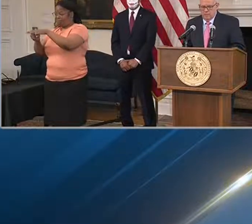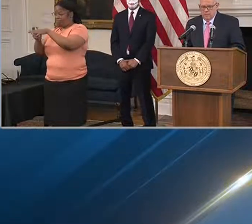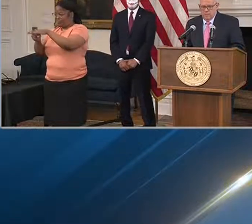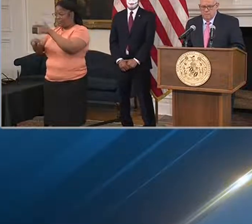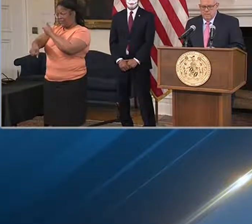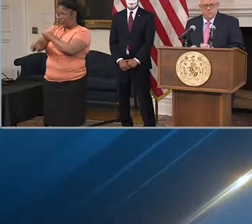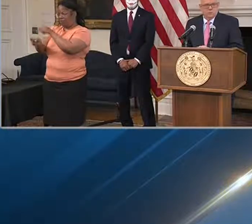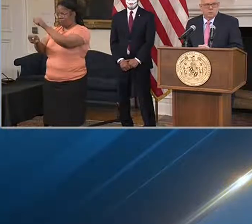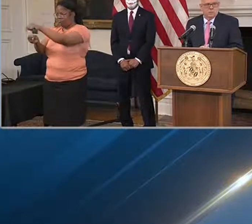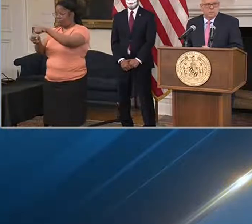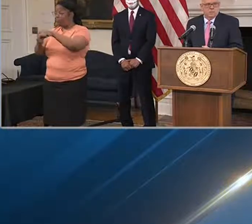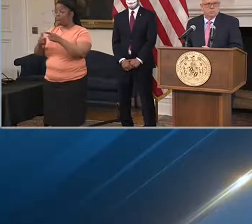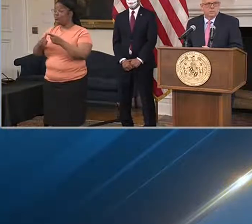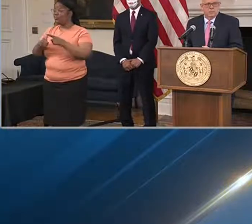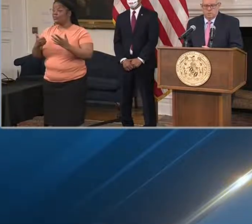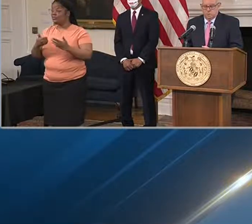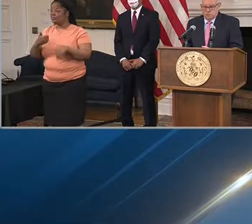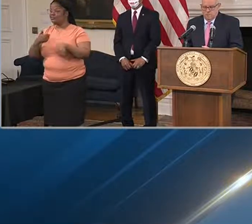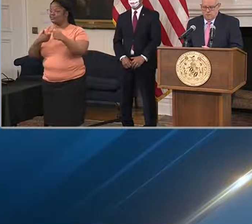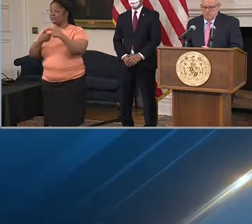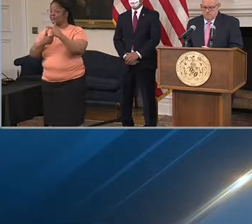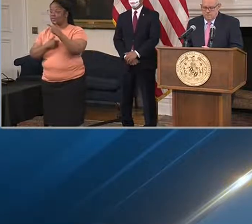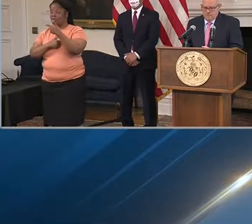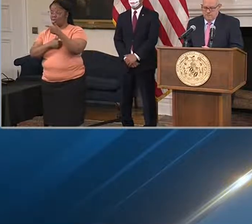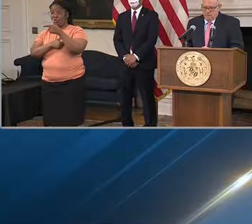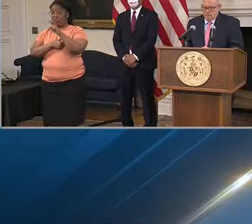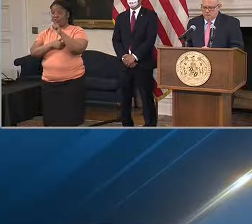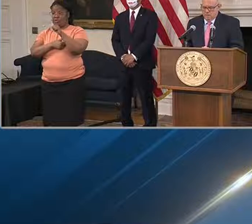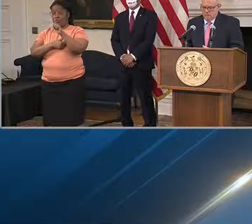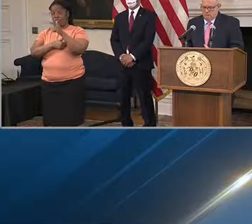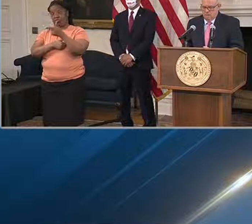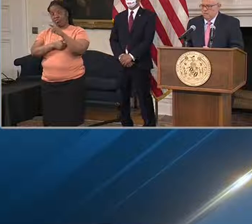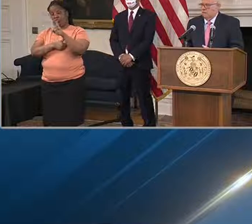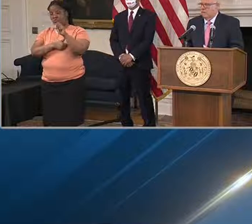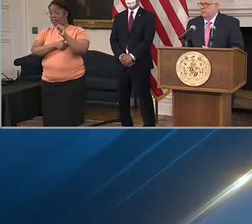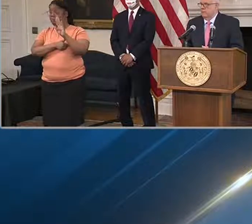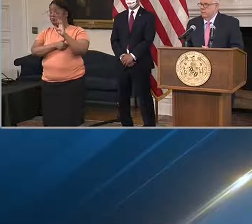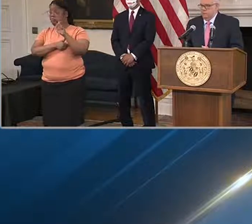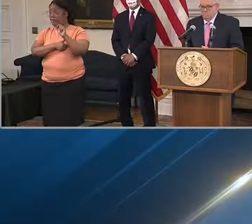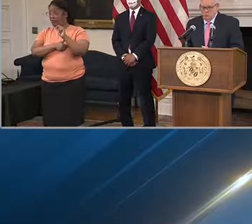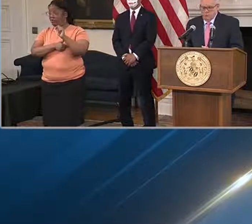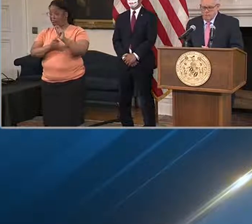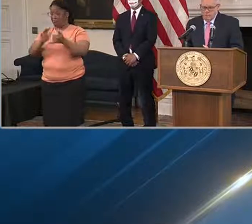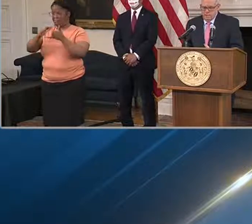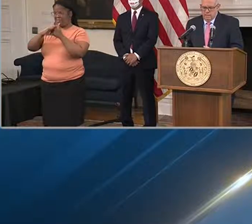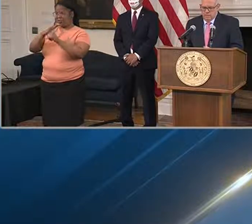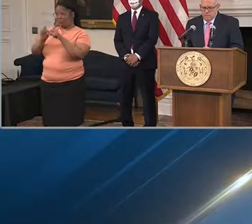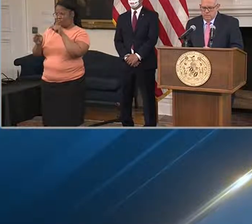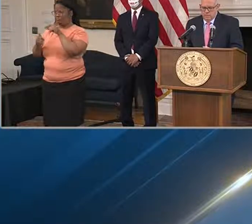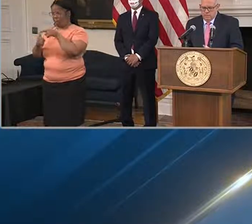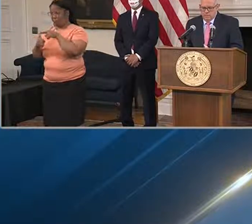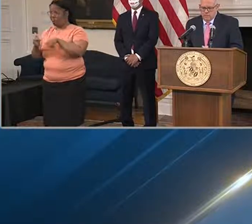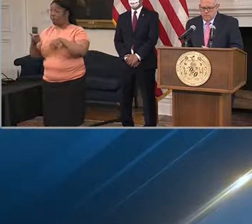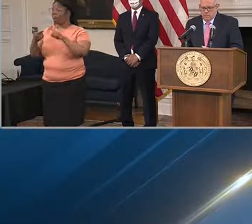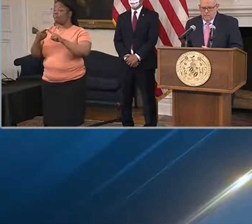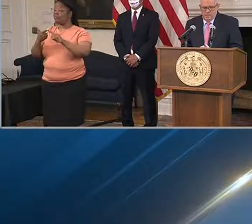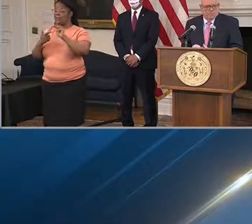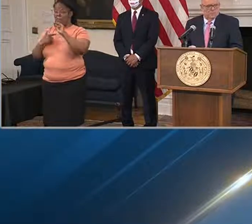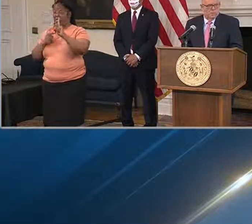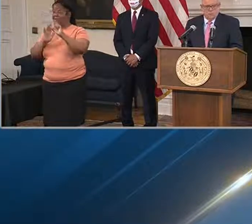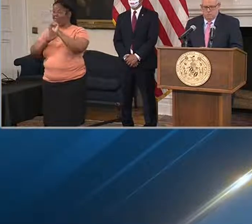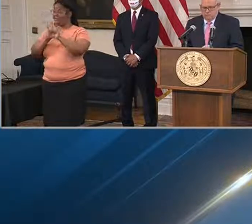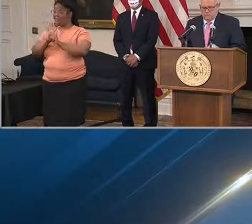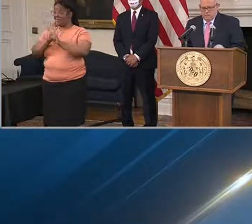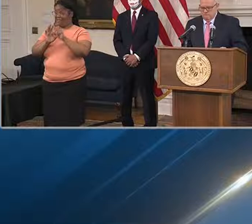FEMA site at the Greenbelt Metro Station in Prince George's County, the Maryland State Fairgrounds in Baltimore County, and the Montgomery